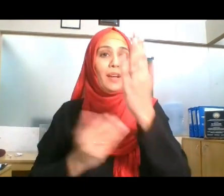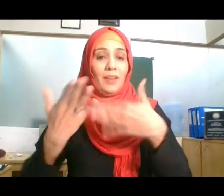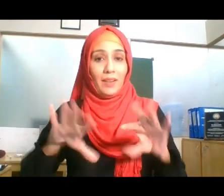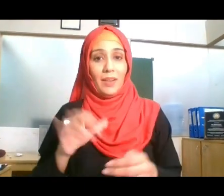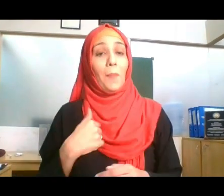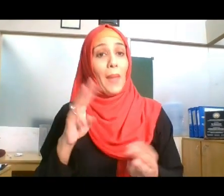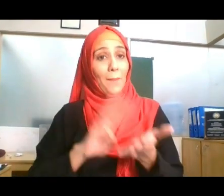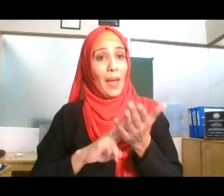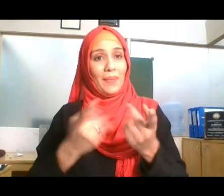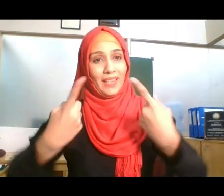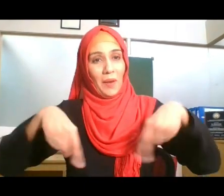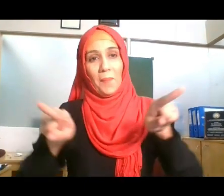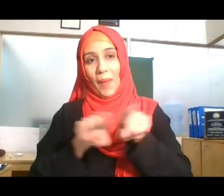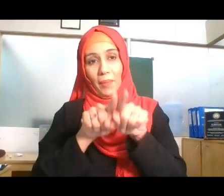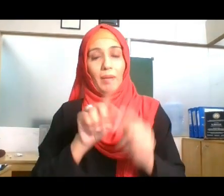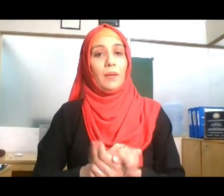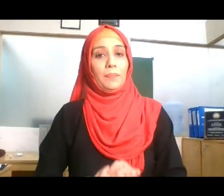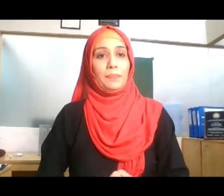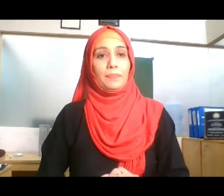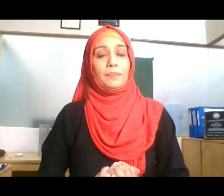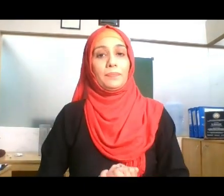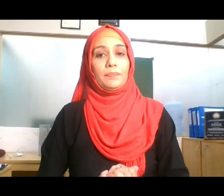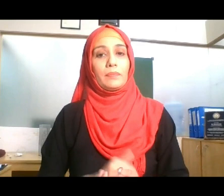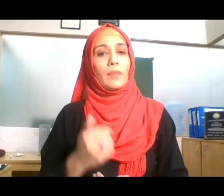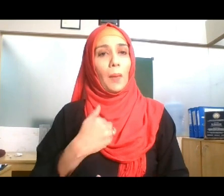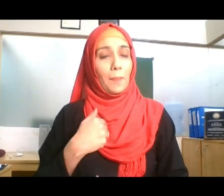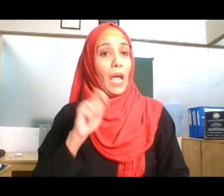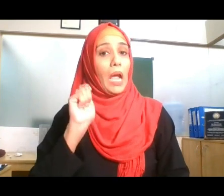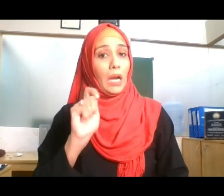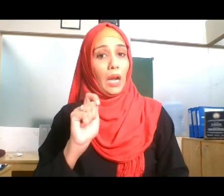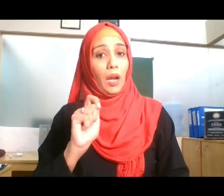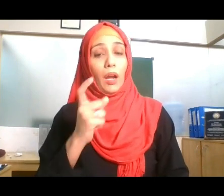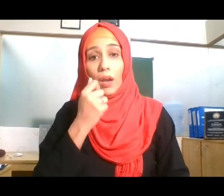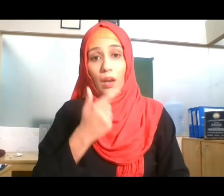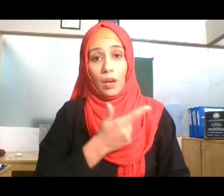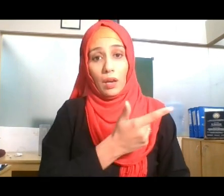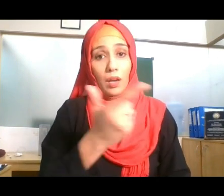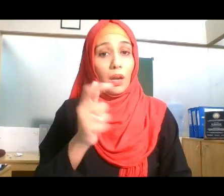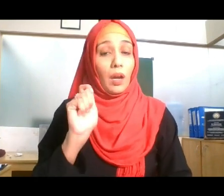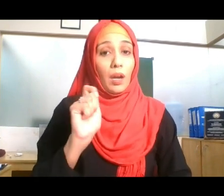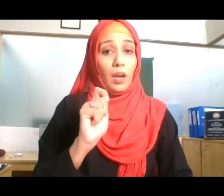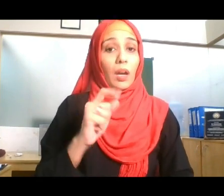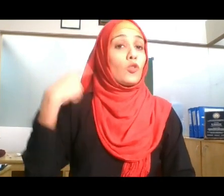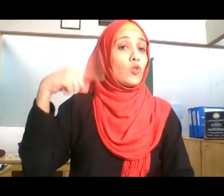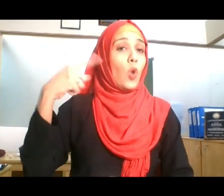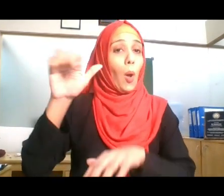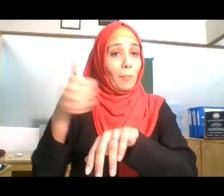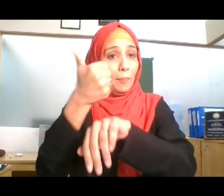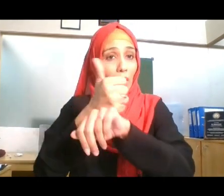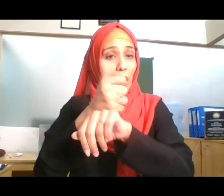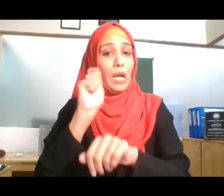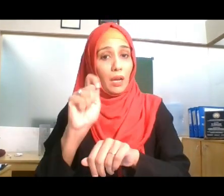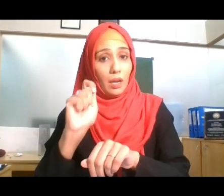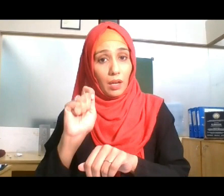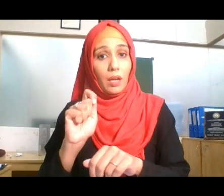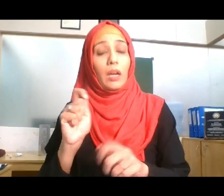those listening. Uh, we are an organization that has been focused for the last 12 years on employment opportunities, primarily in